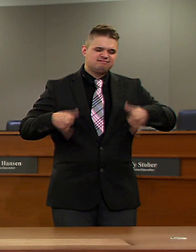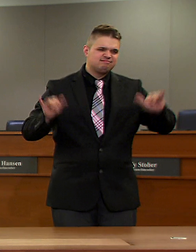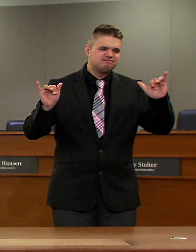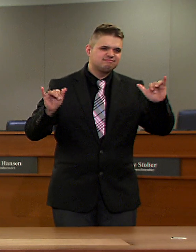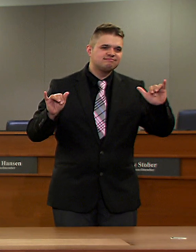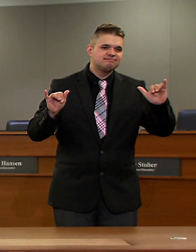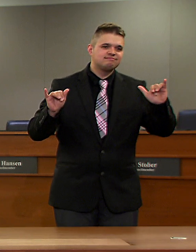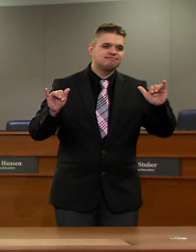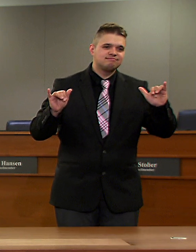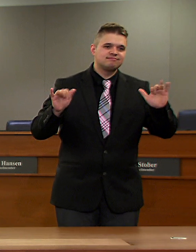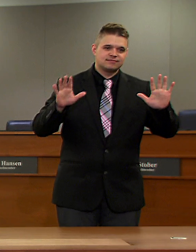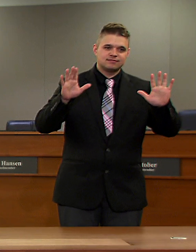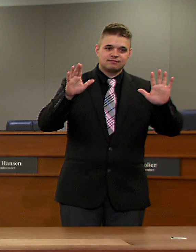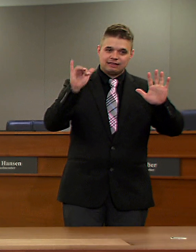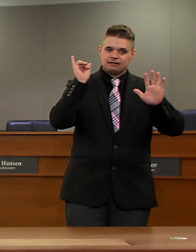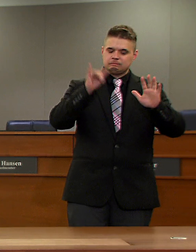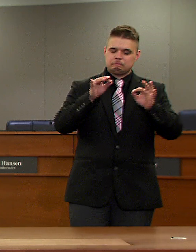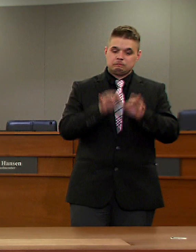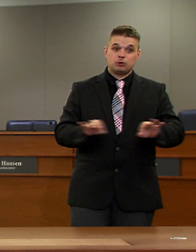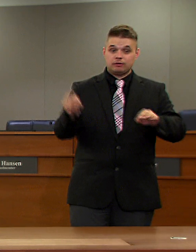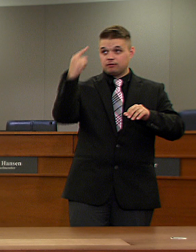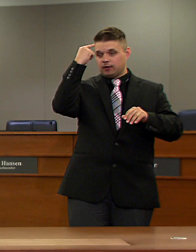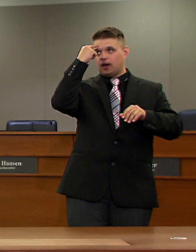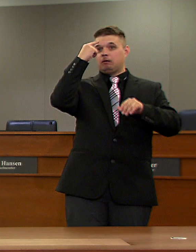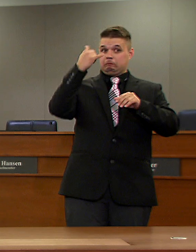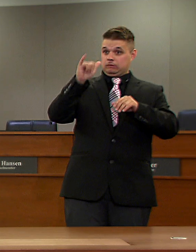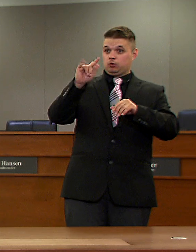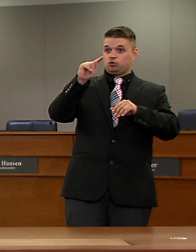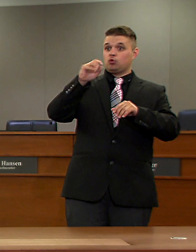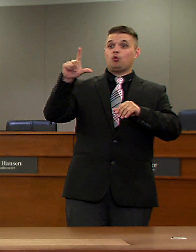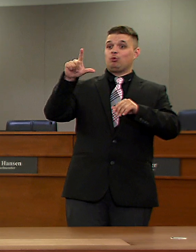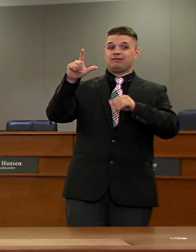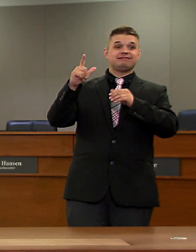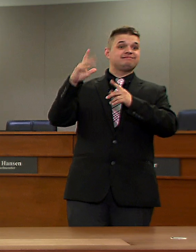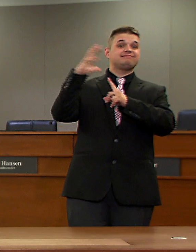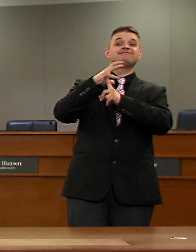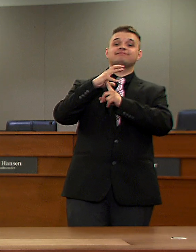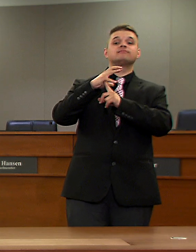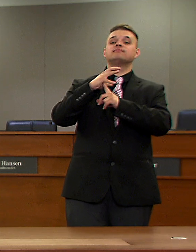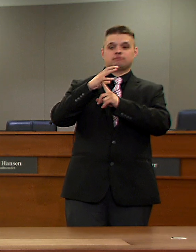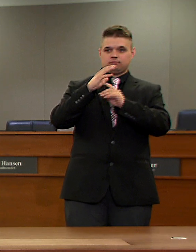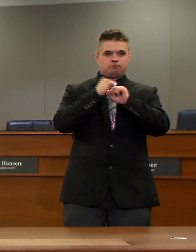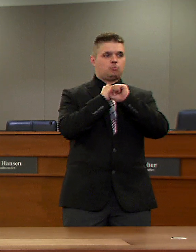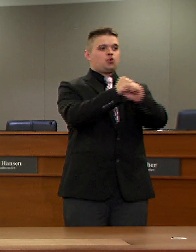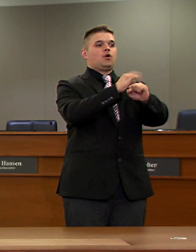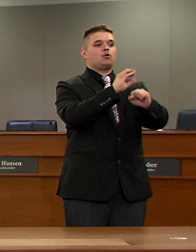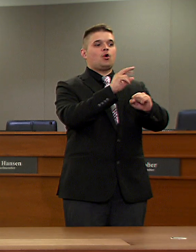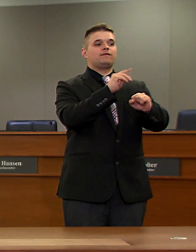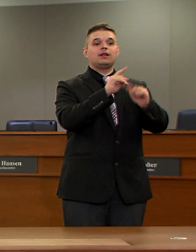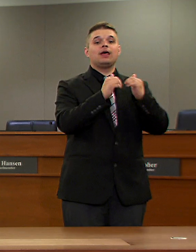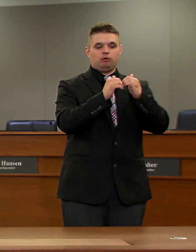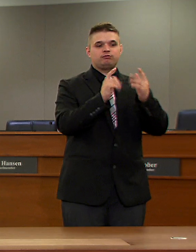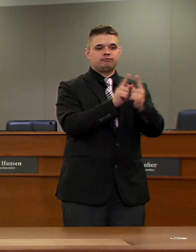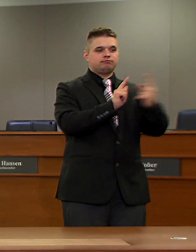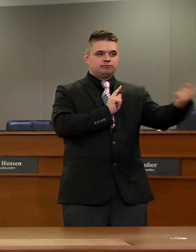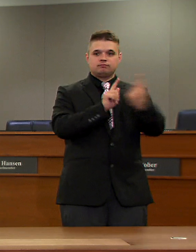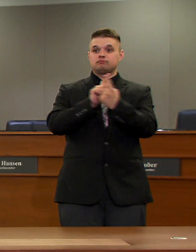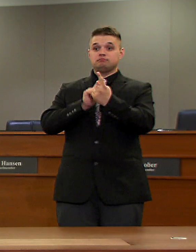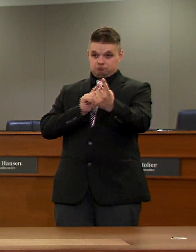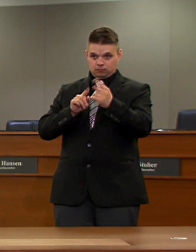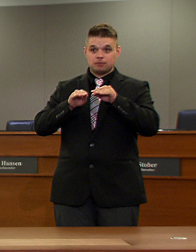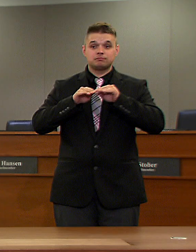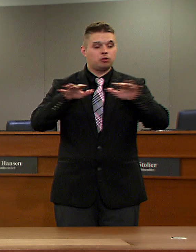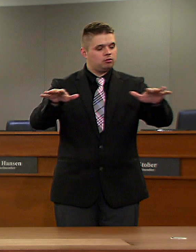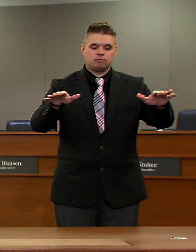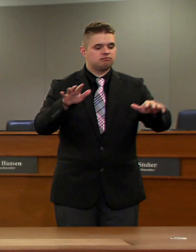tools we have to avoid being exposed to the virus and to slowing its spread. So please,